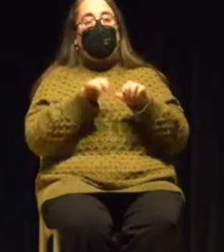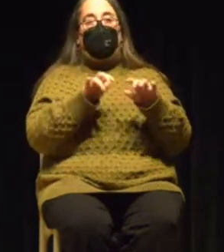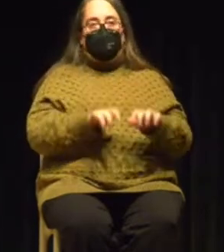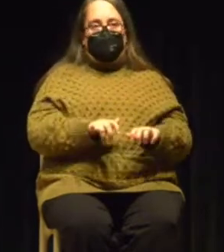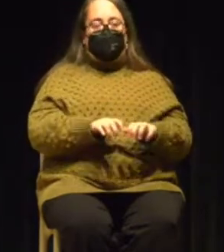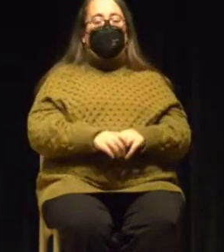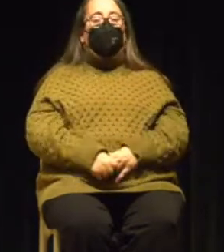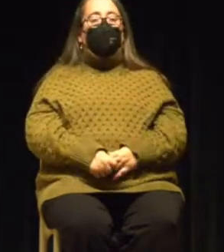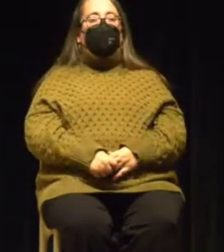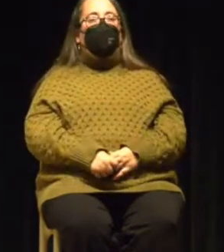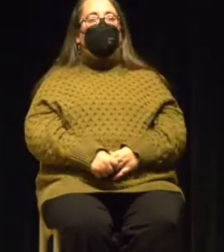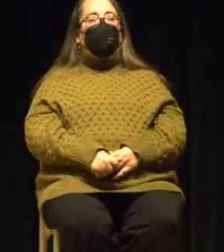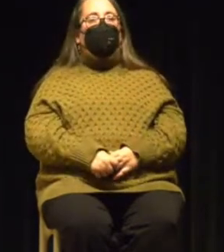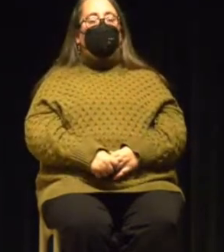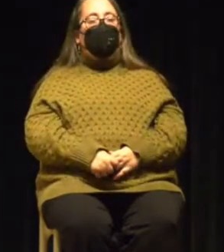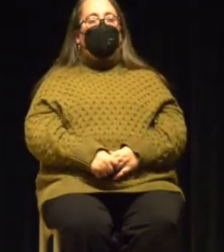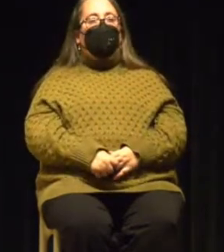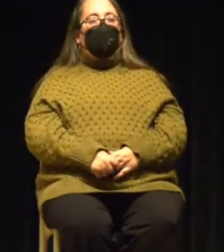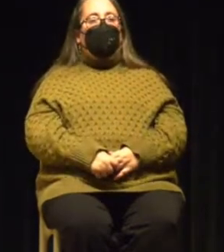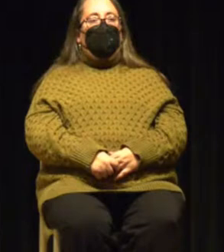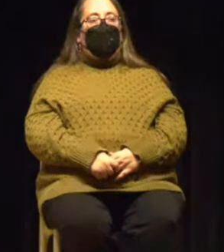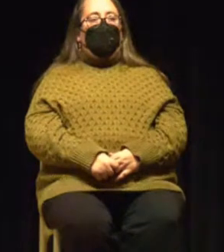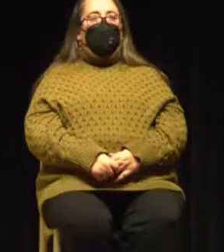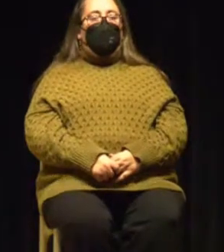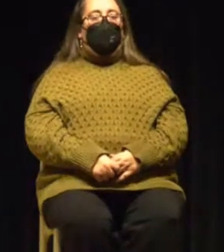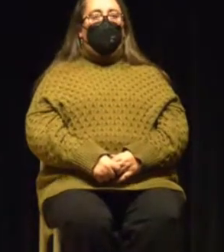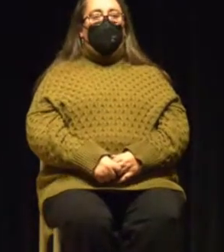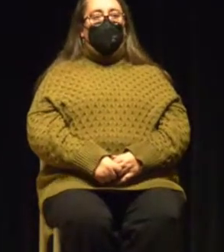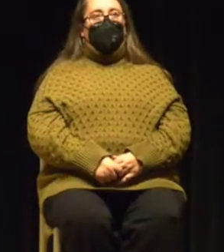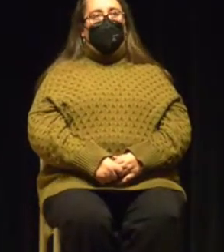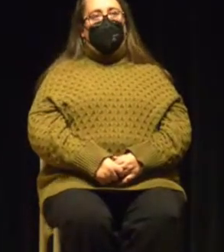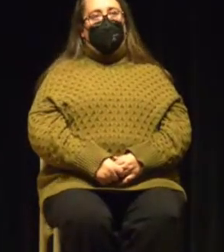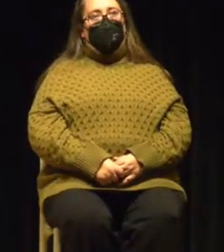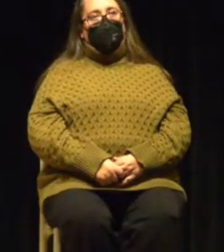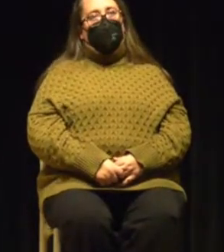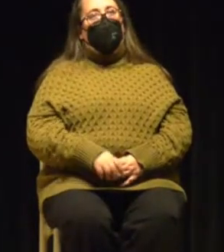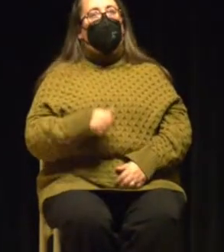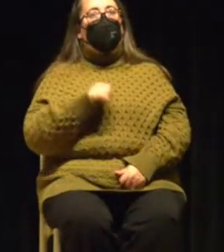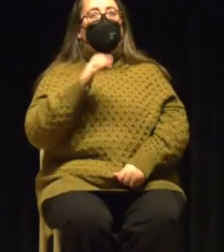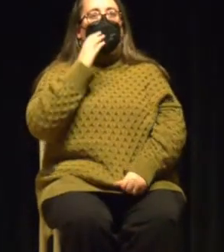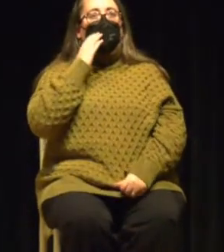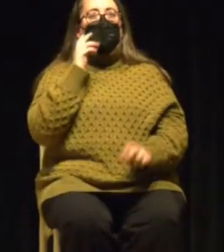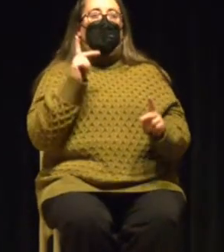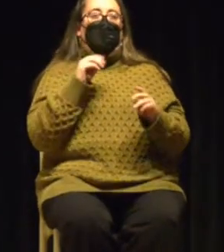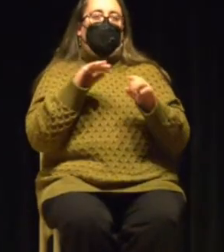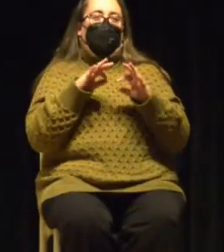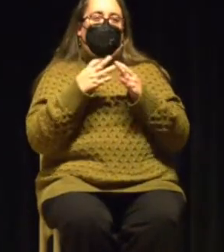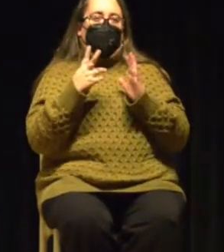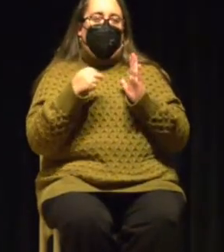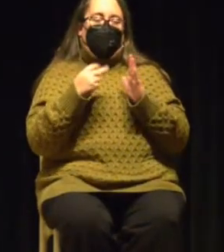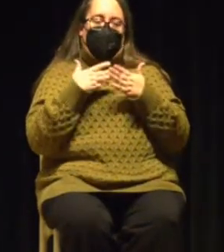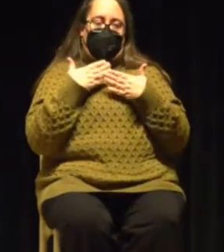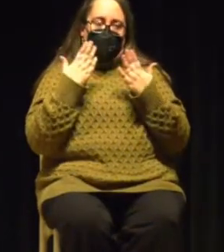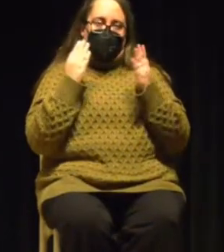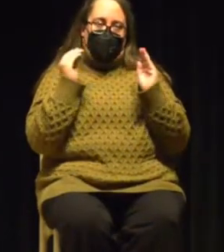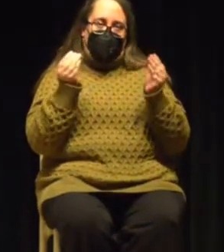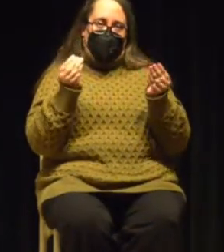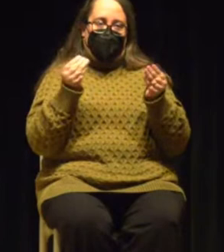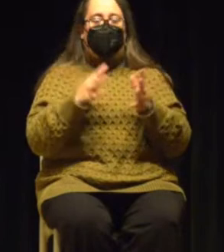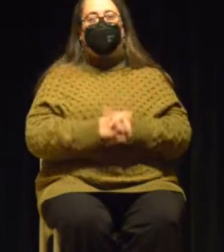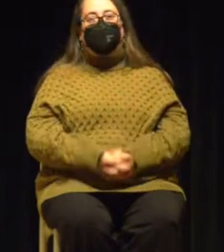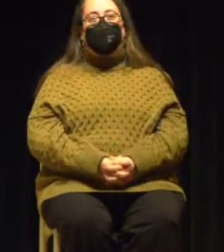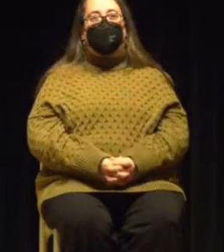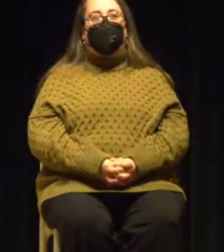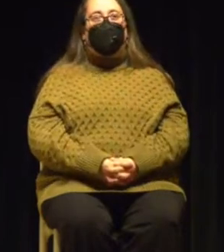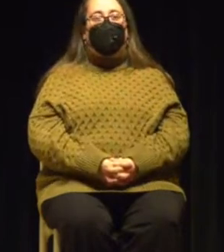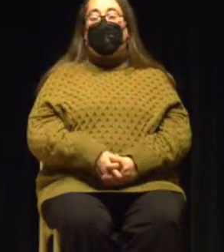book. Having said that, I also knew, and this is absolute truth, nobody in my family reads. Like, nobody reads. No, it's for the best.